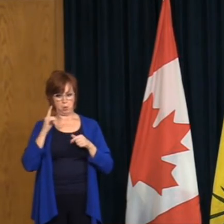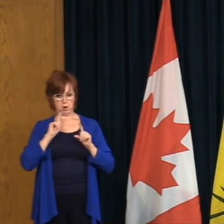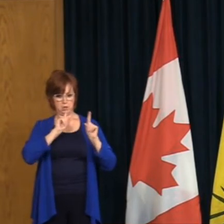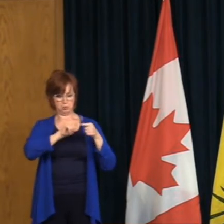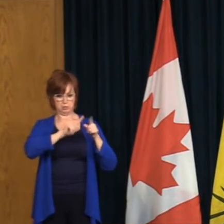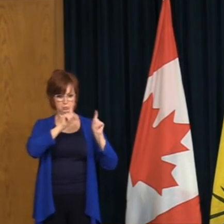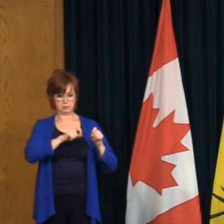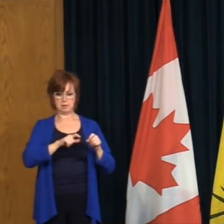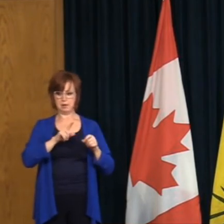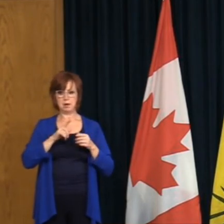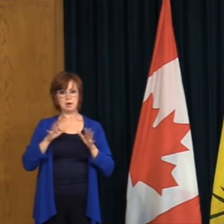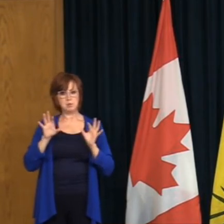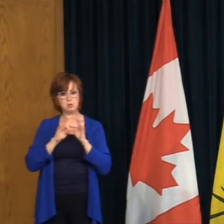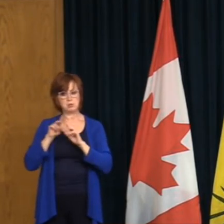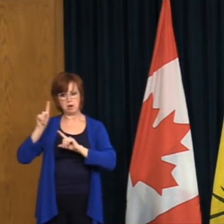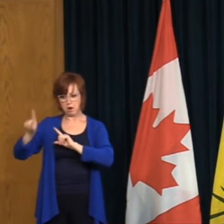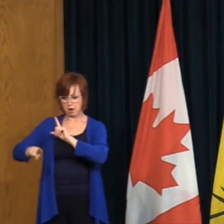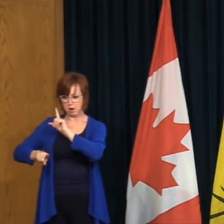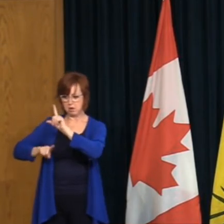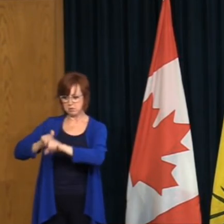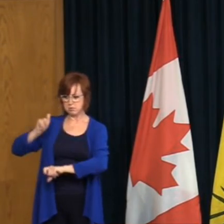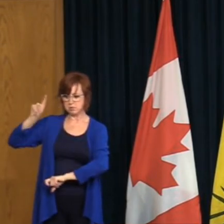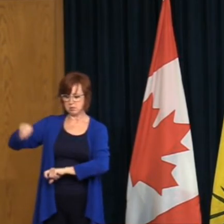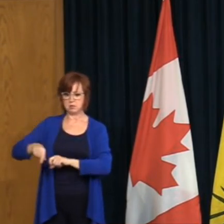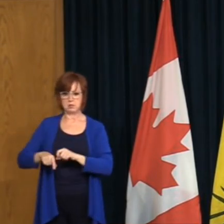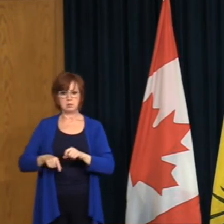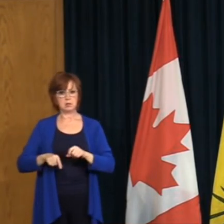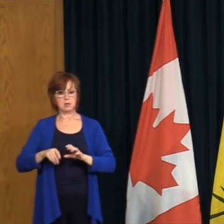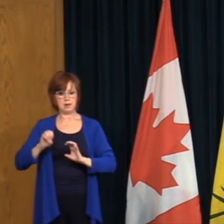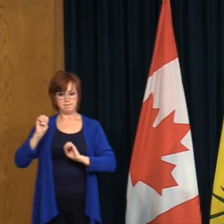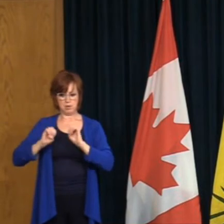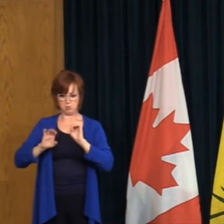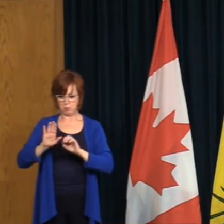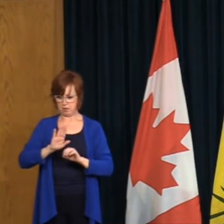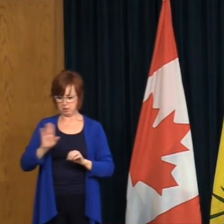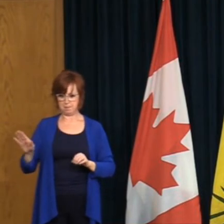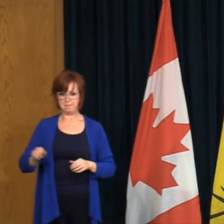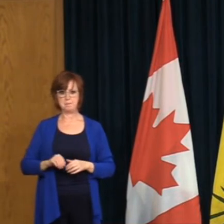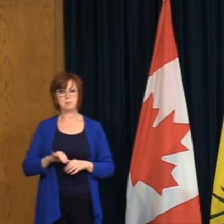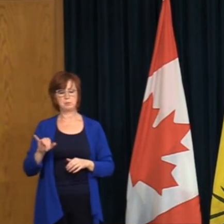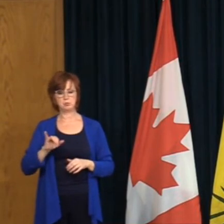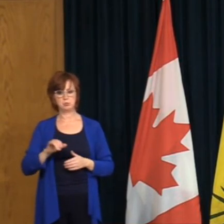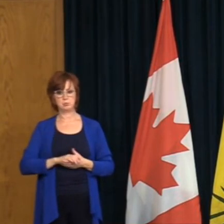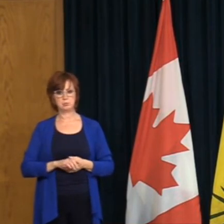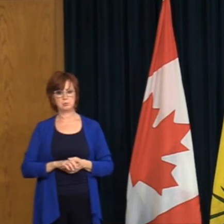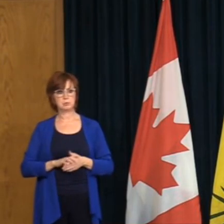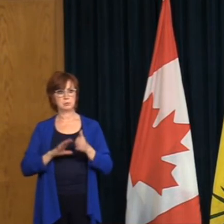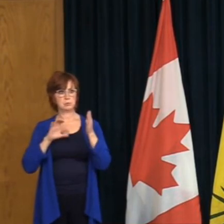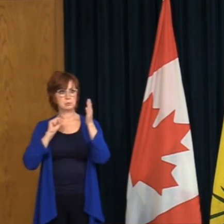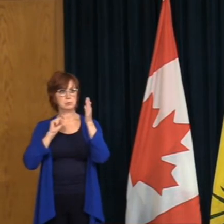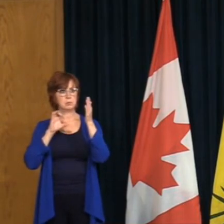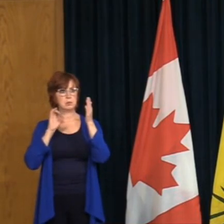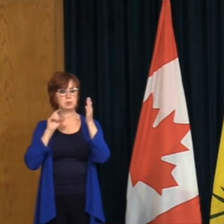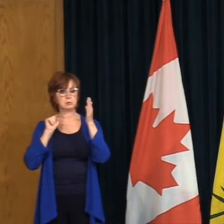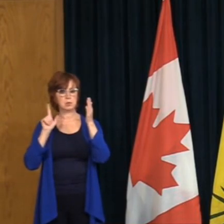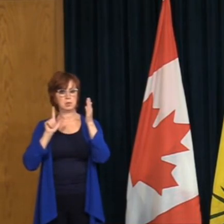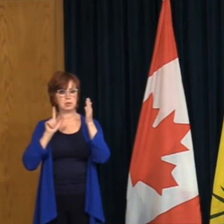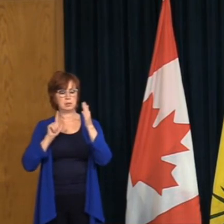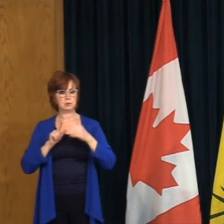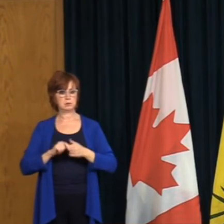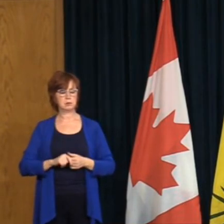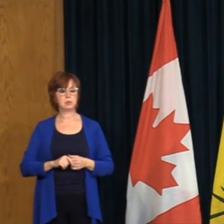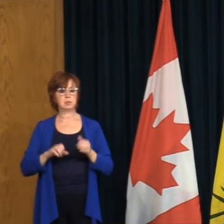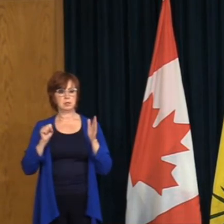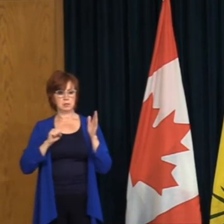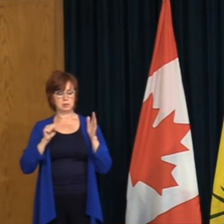the outcomes of our testing criteria and adjust as we need to based on the epidemiology. Scott?